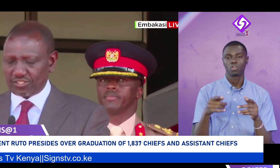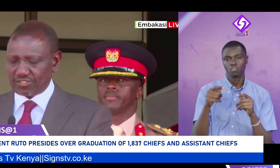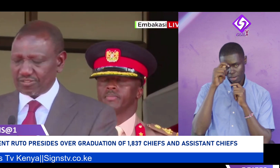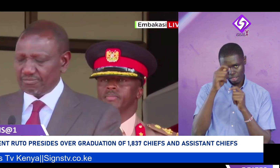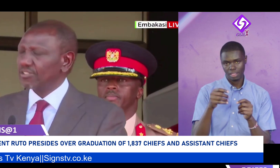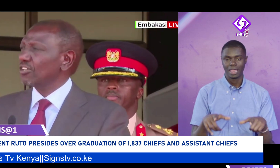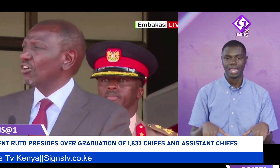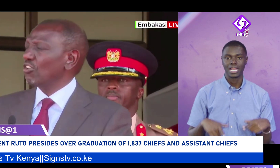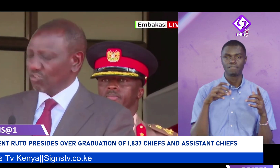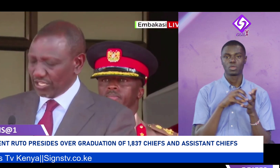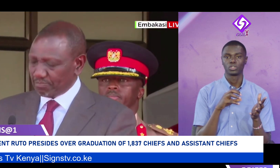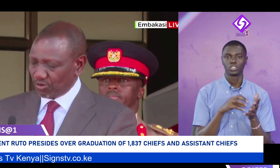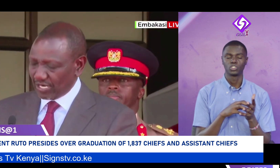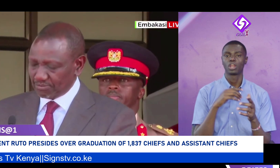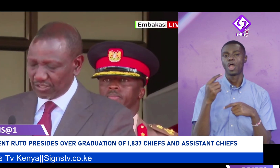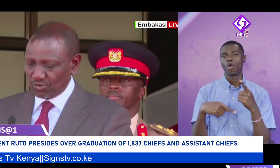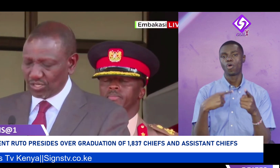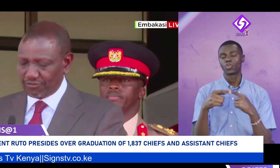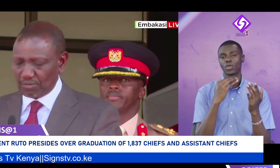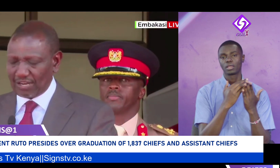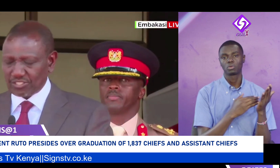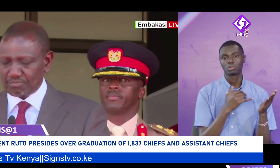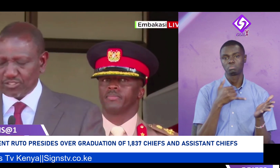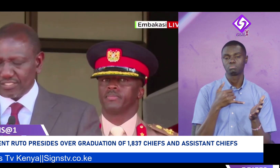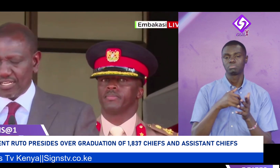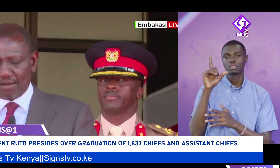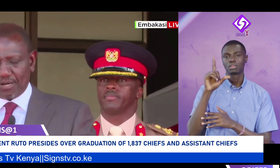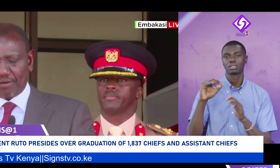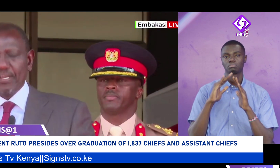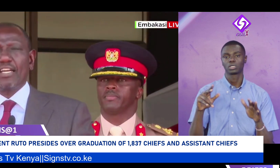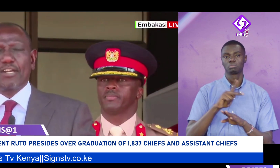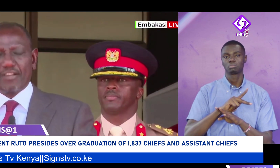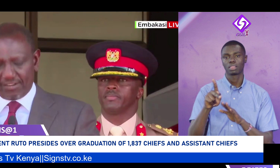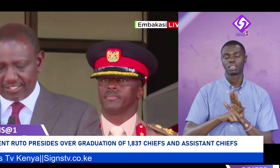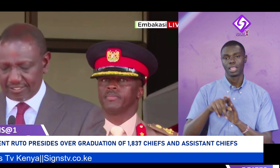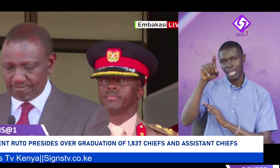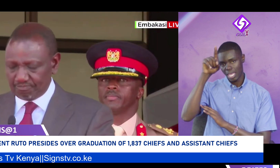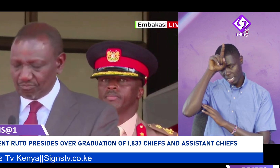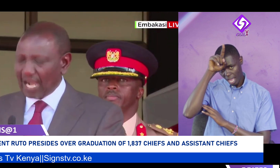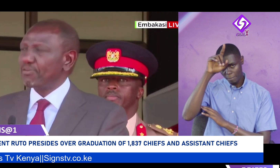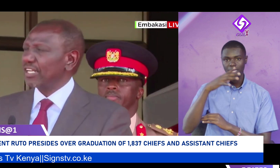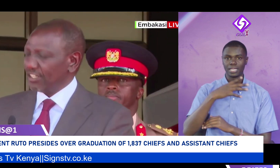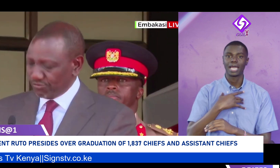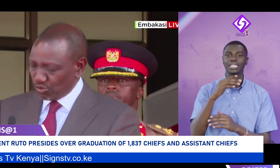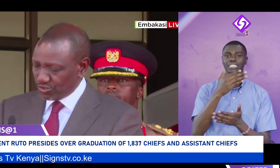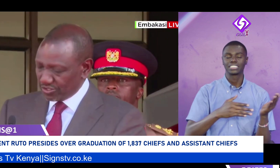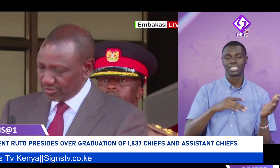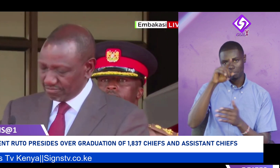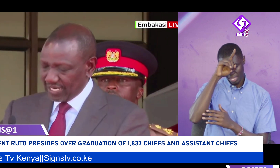conditions. Ongoing programs include affordable housing projects in urban and peri-urban areas, upgrading of roads,